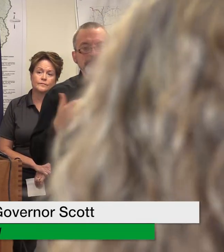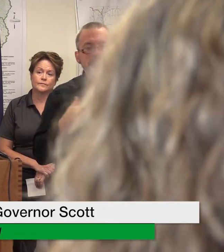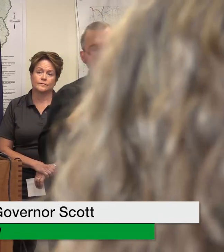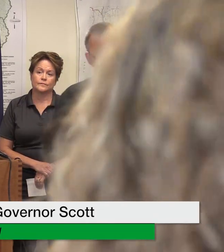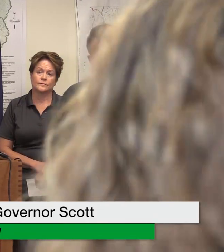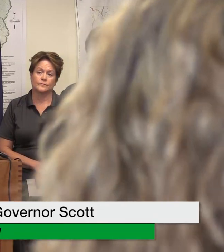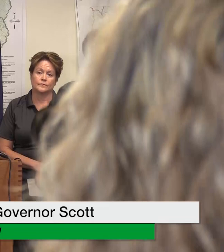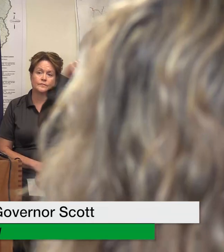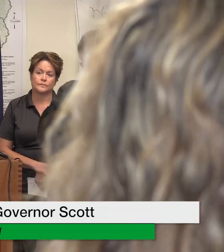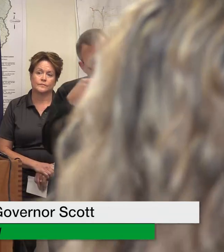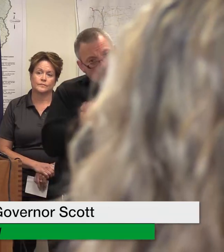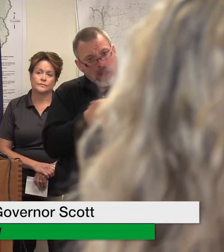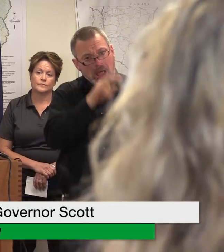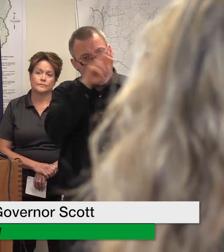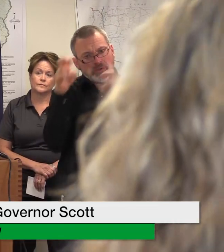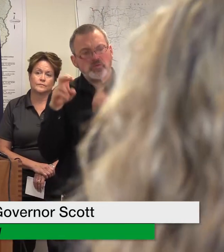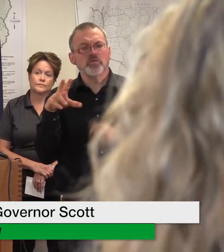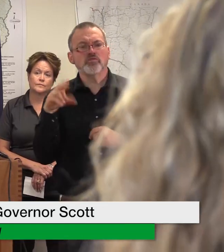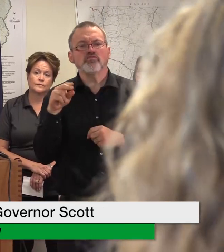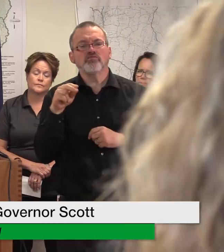was a communication issue.